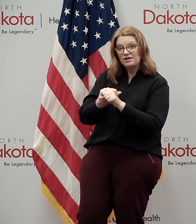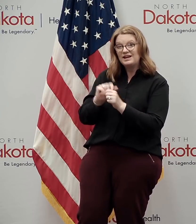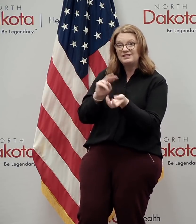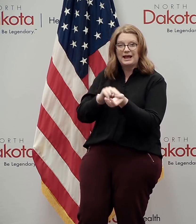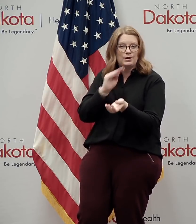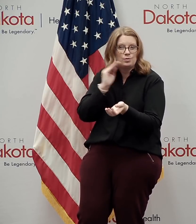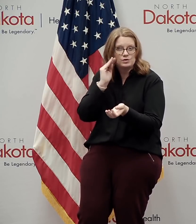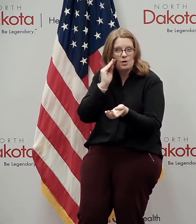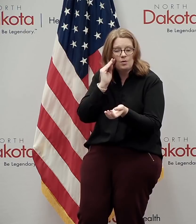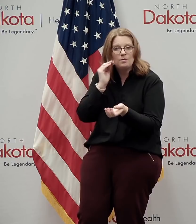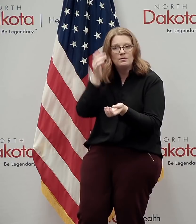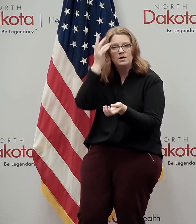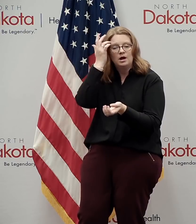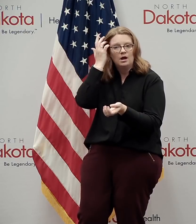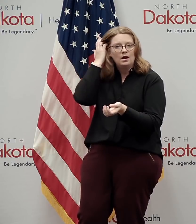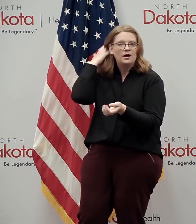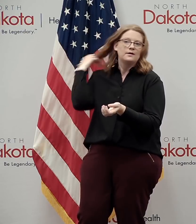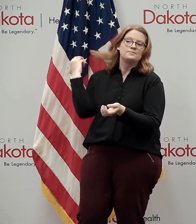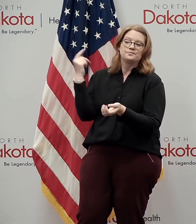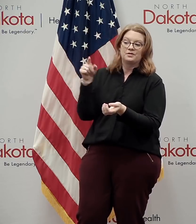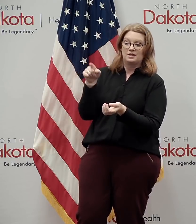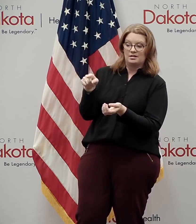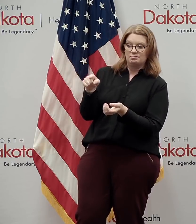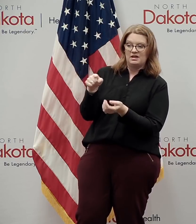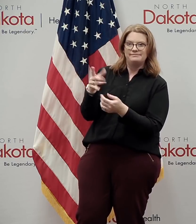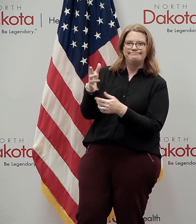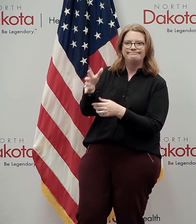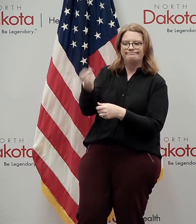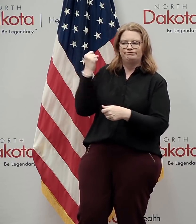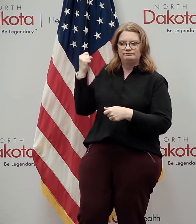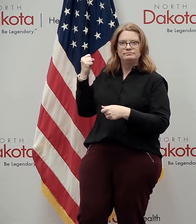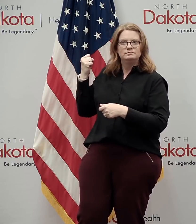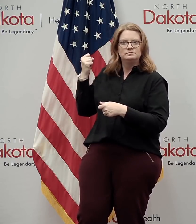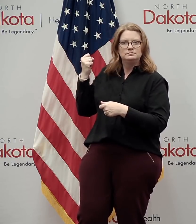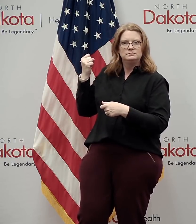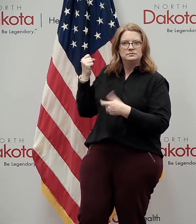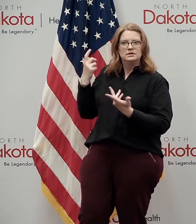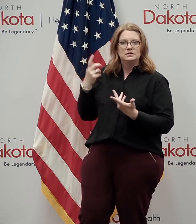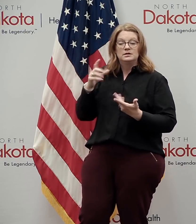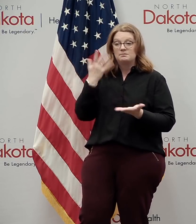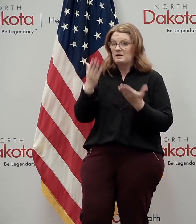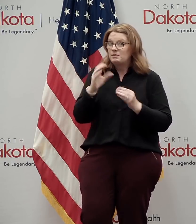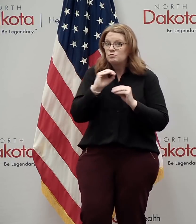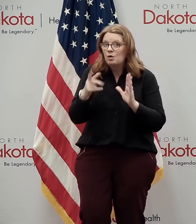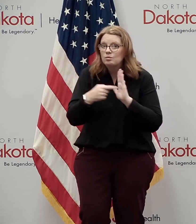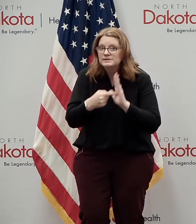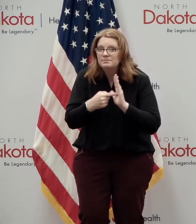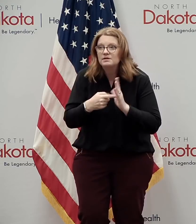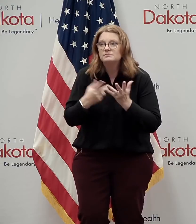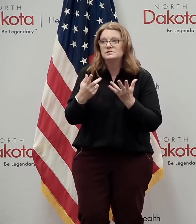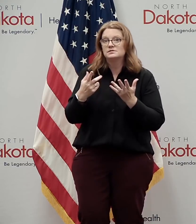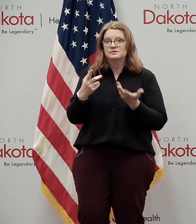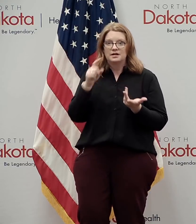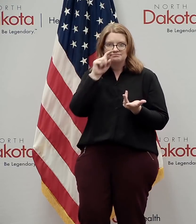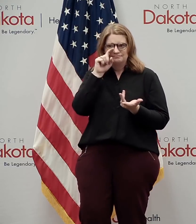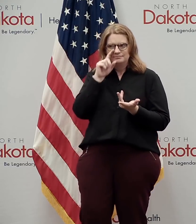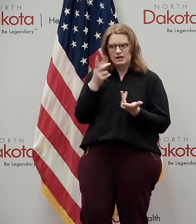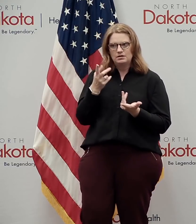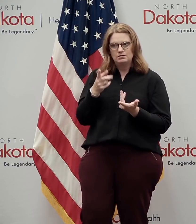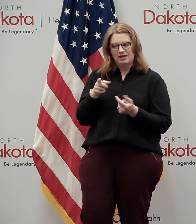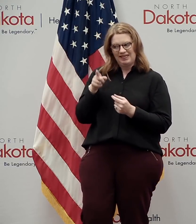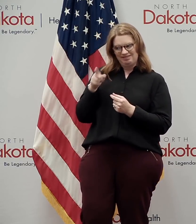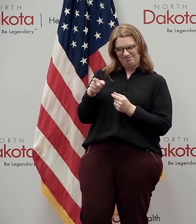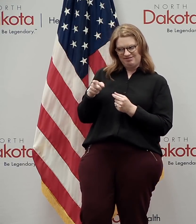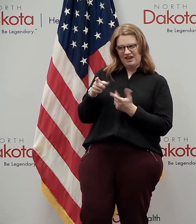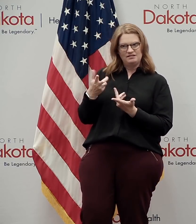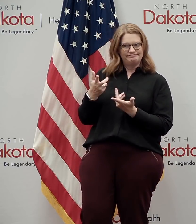that environment, so that, because in many cases they might have been asymptomatic or non-symptomatic, they could be the